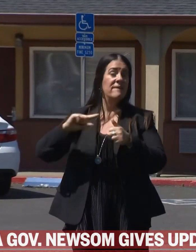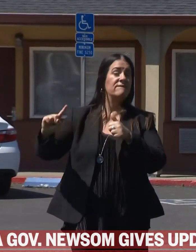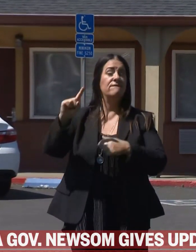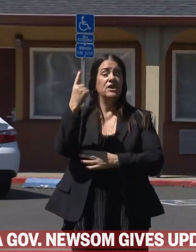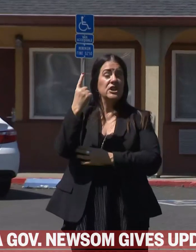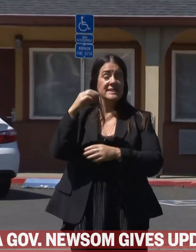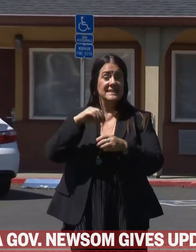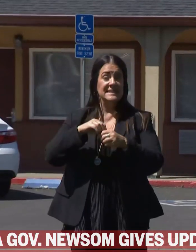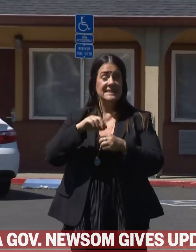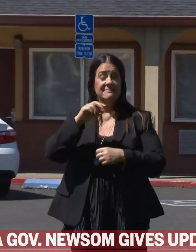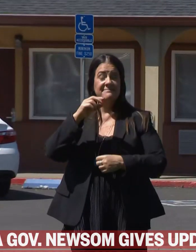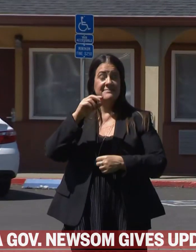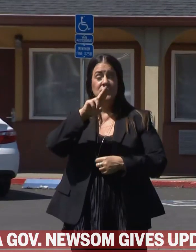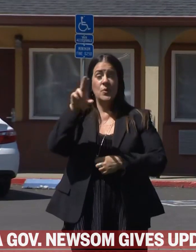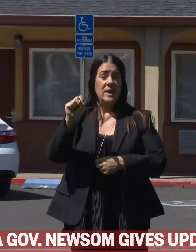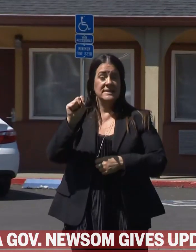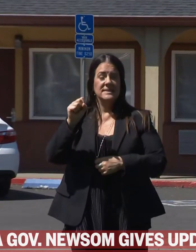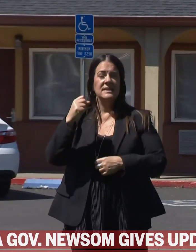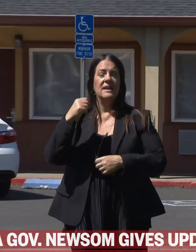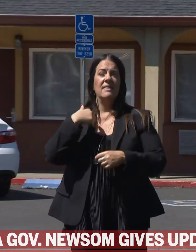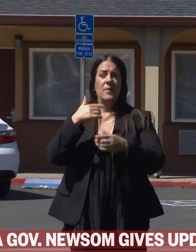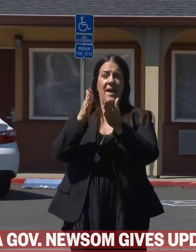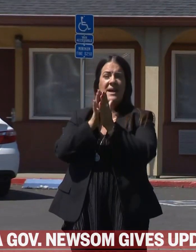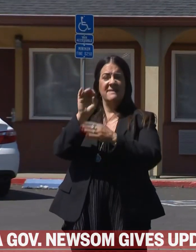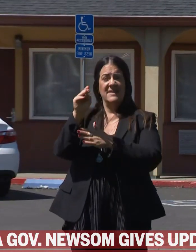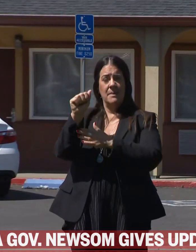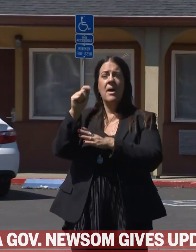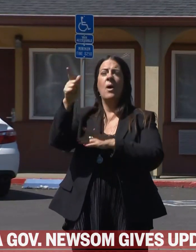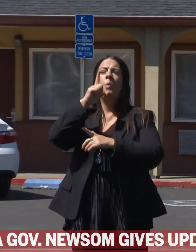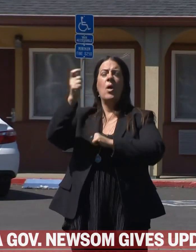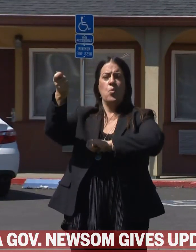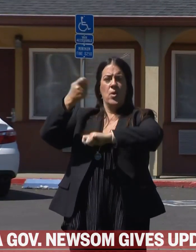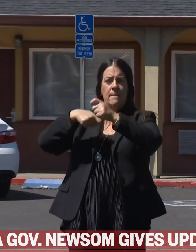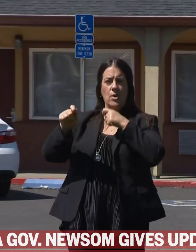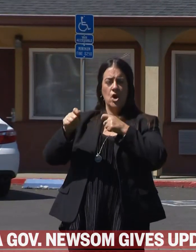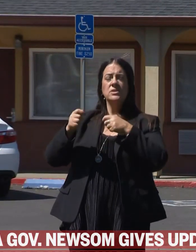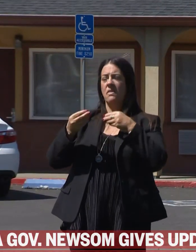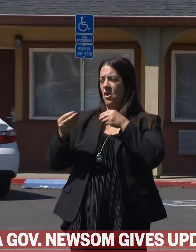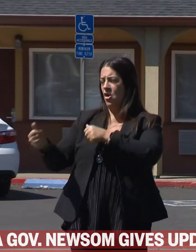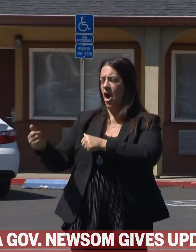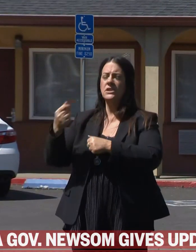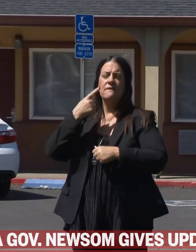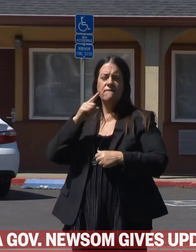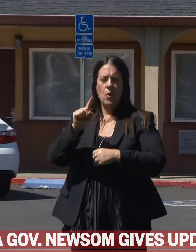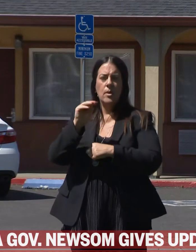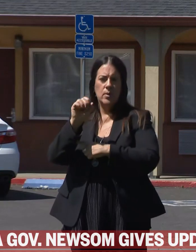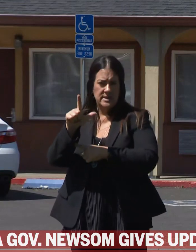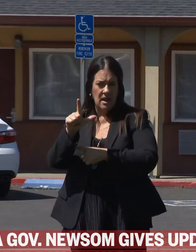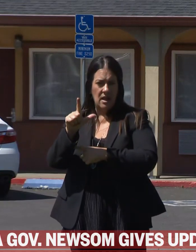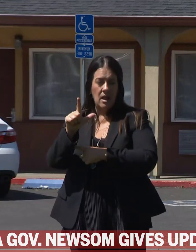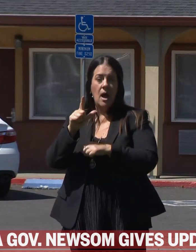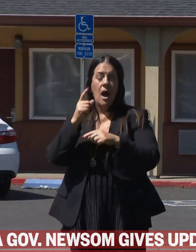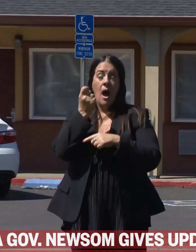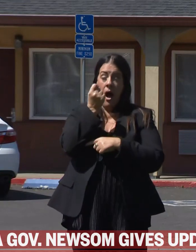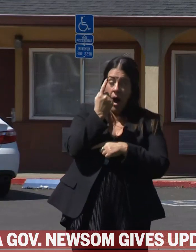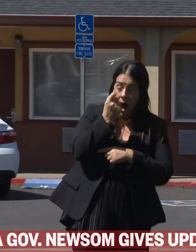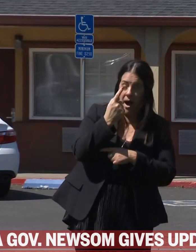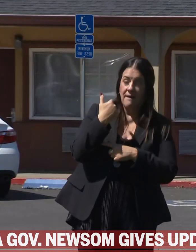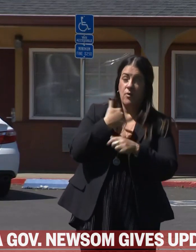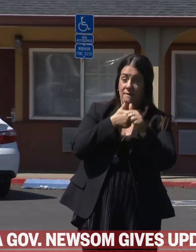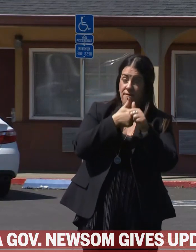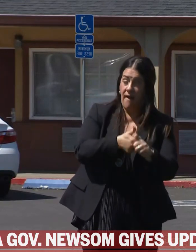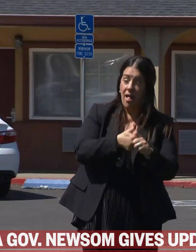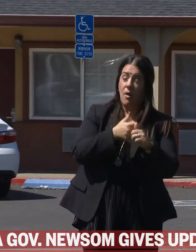have FEMA reimburse 75% of the costs as long as we do what we are required to do, and